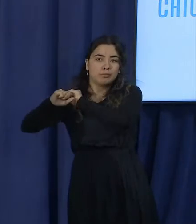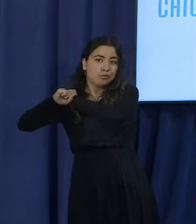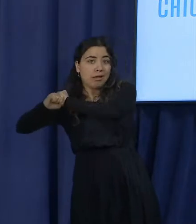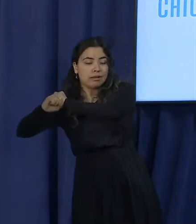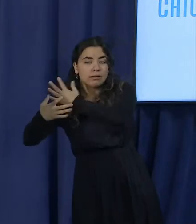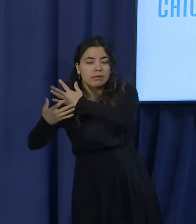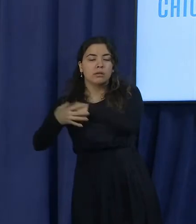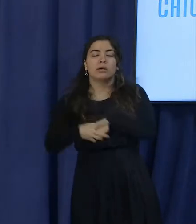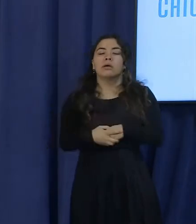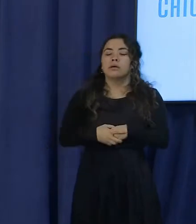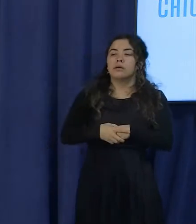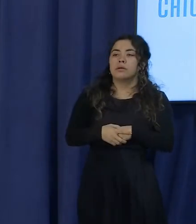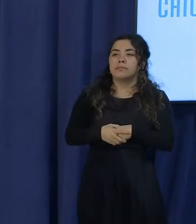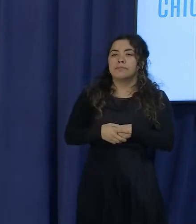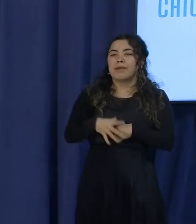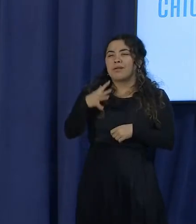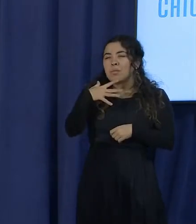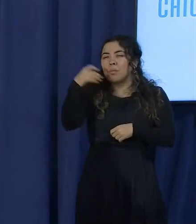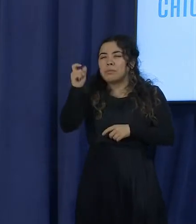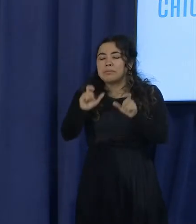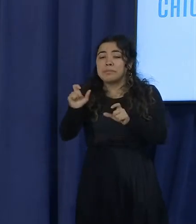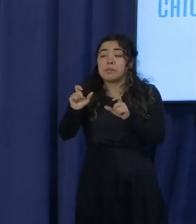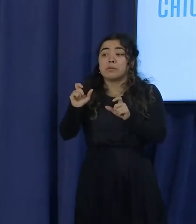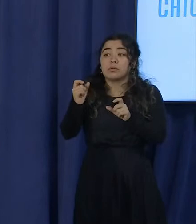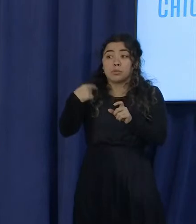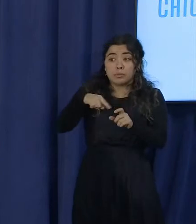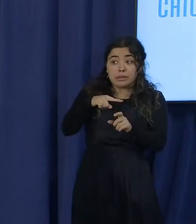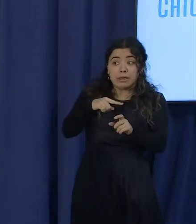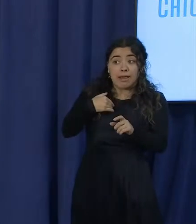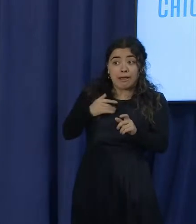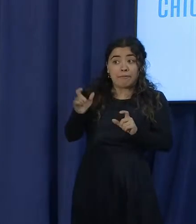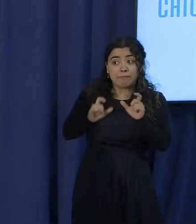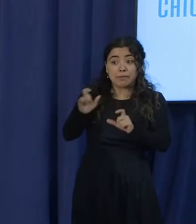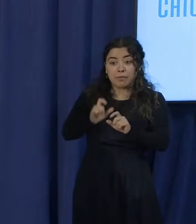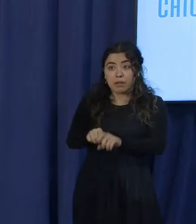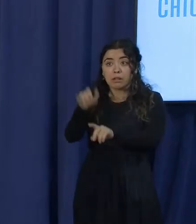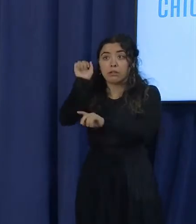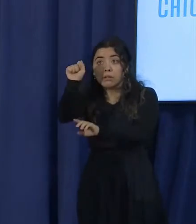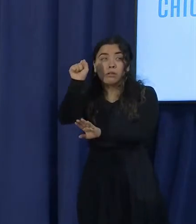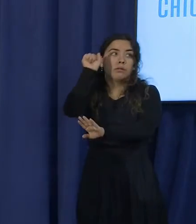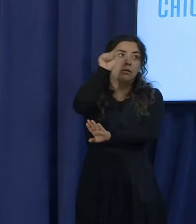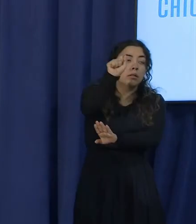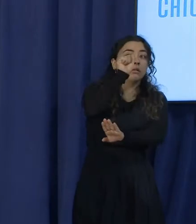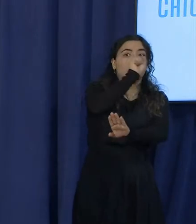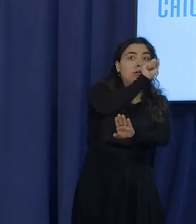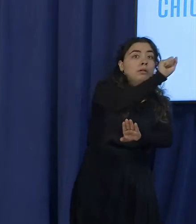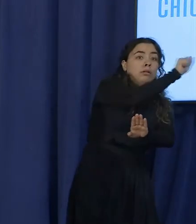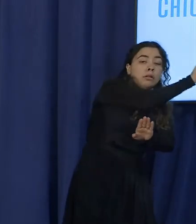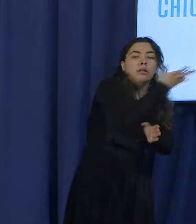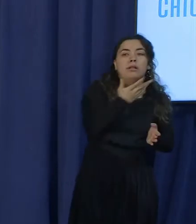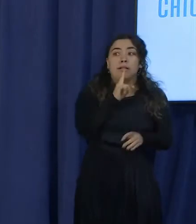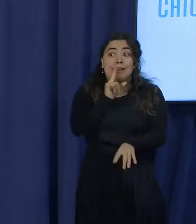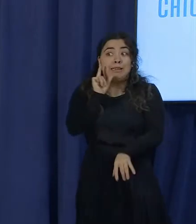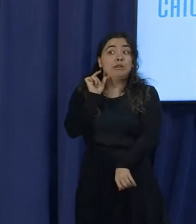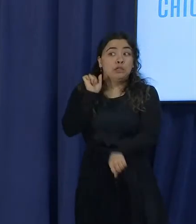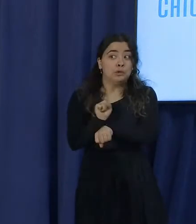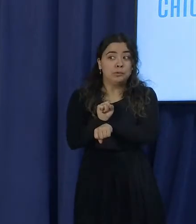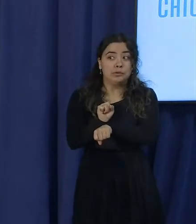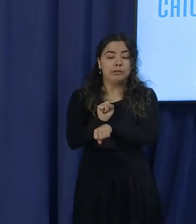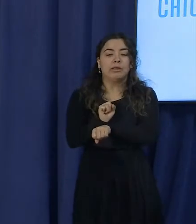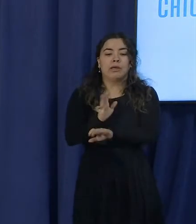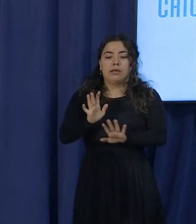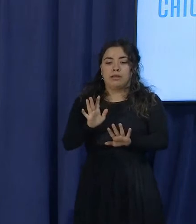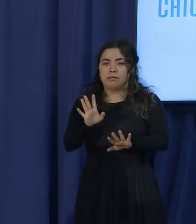things like, are people going door to door helping people, can I make you a vaccine appointment? Can I get you